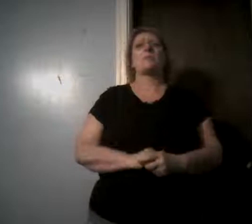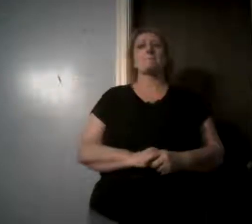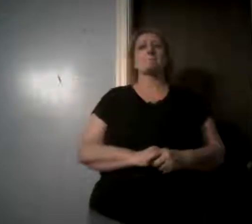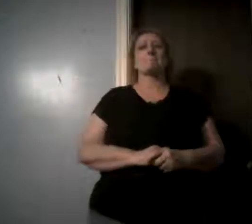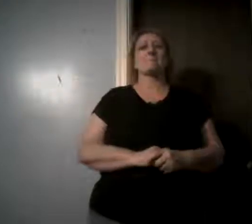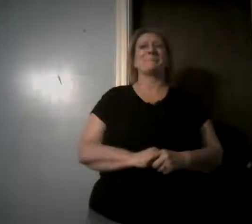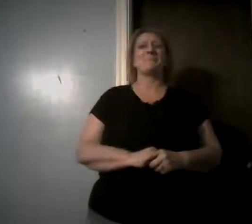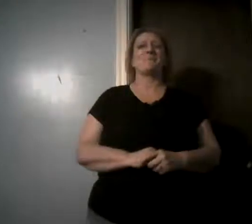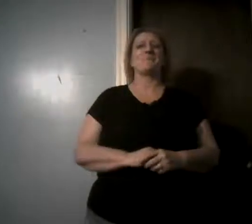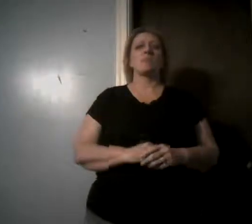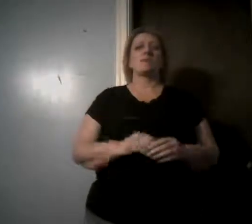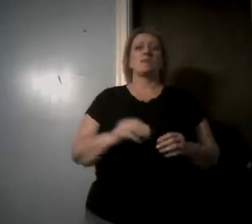Syphilis